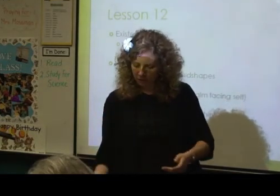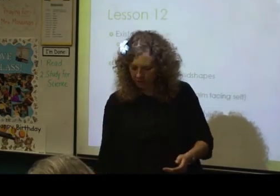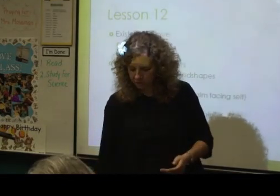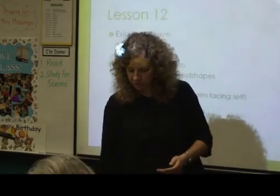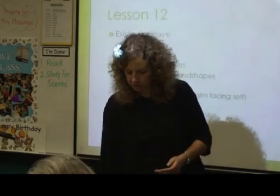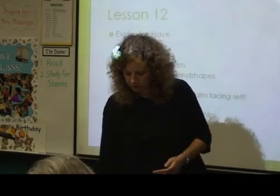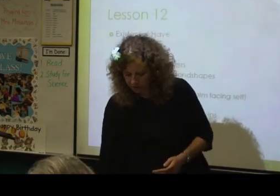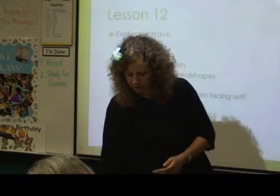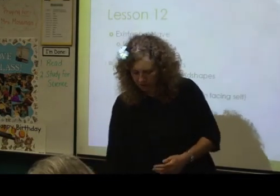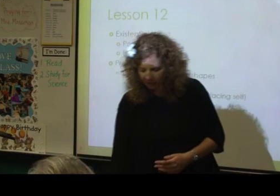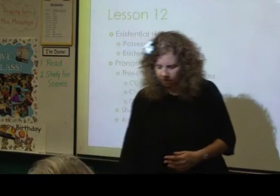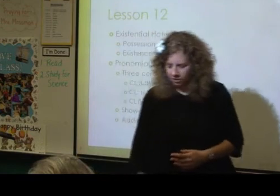Okay, so you could say,